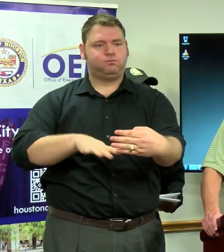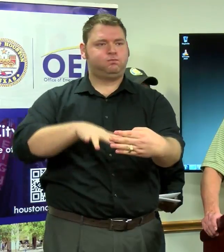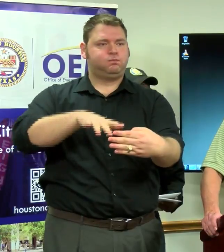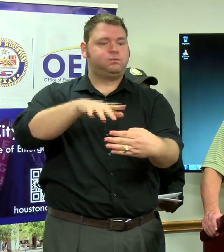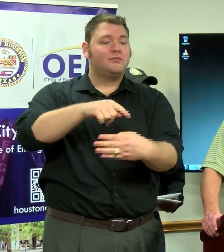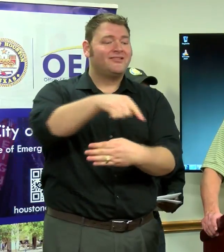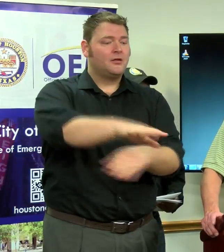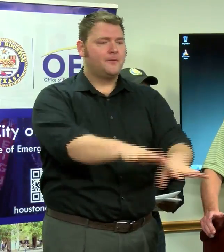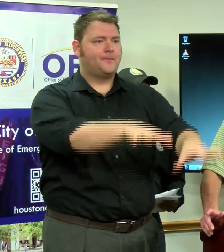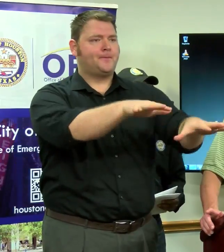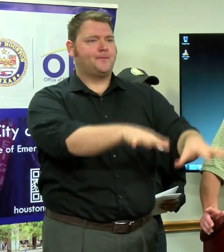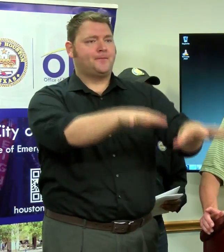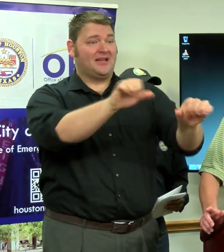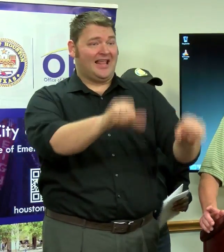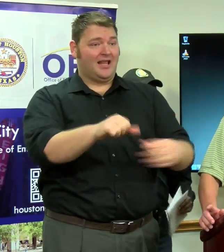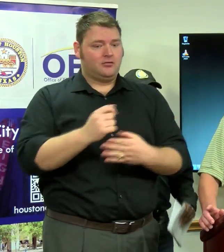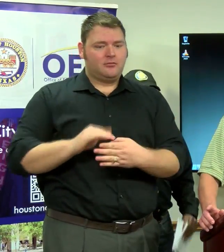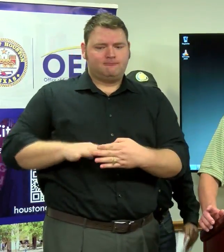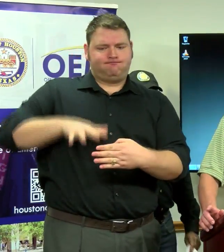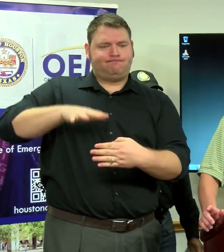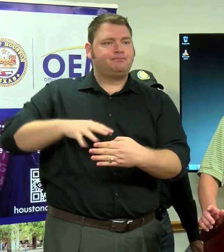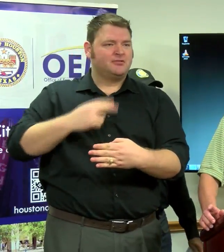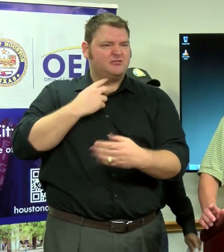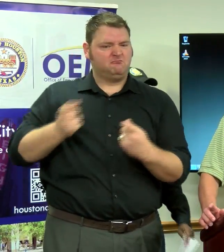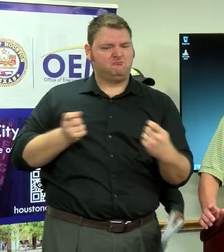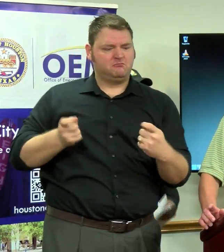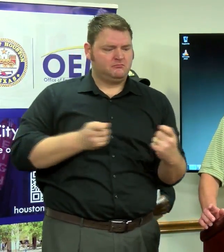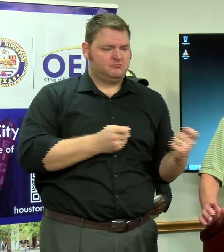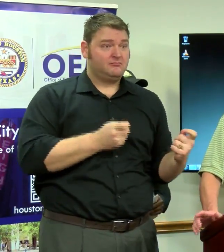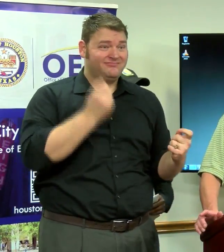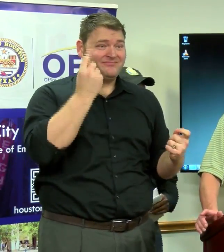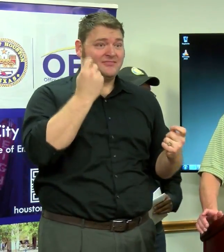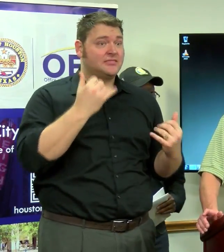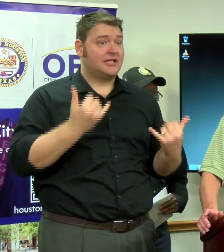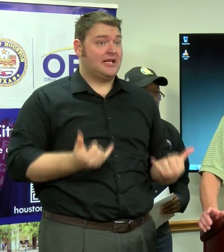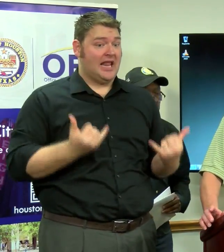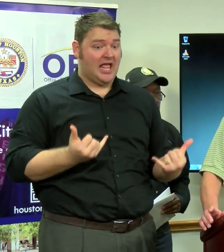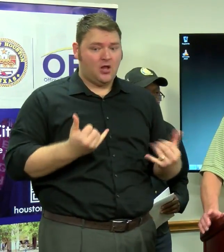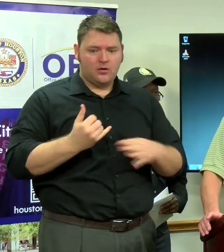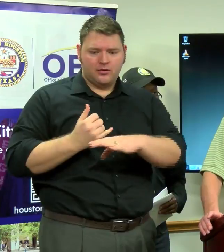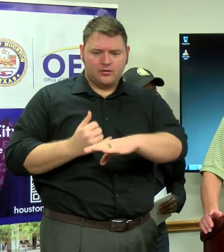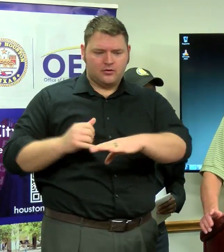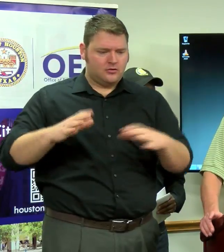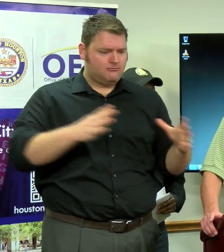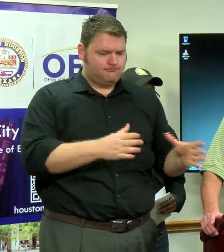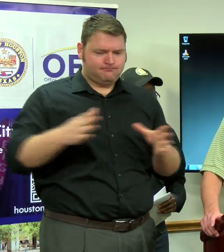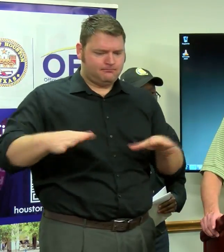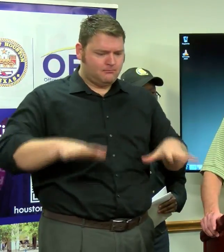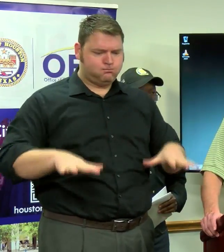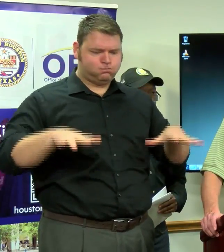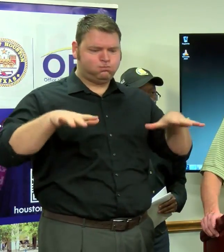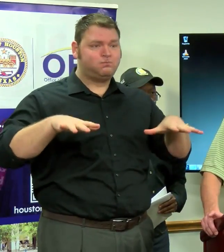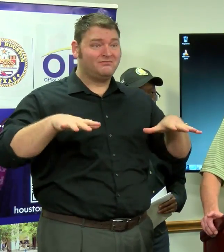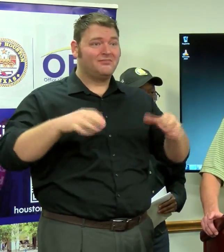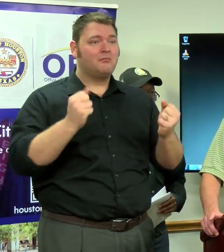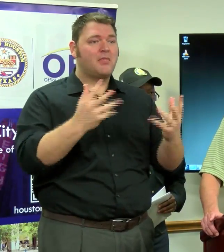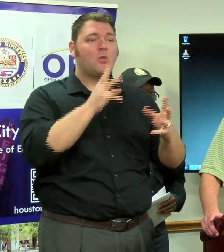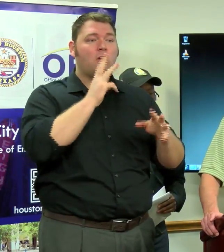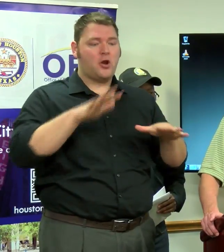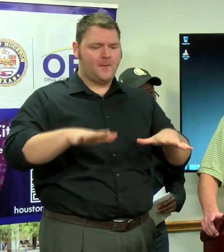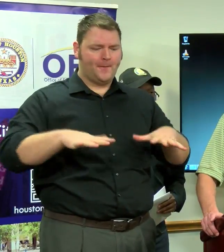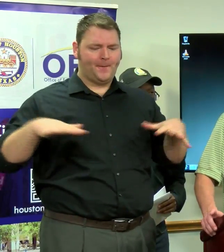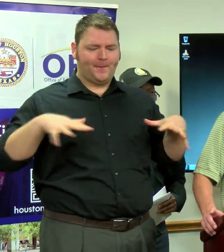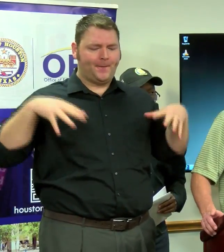continue. And so the issue here has to be the fact that they're getting a lot of water in the watershed upstream of the dams, and they're